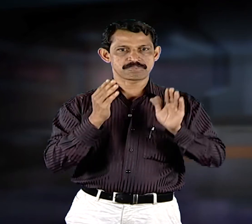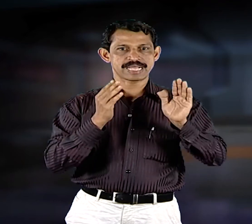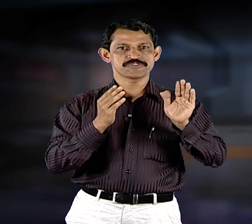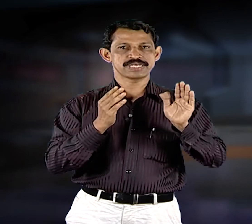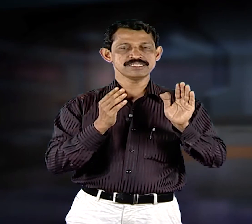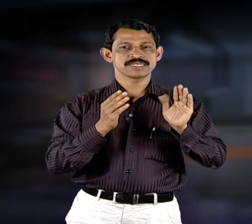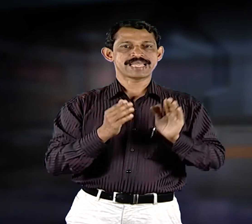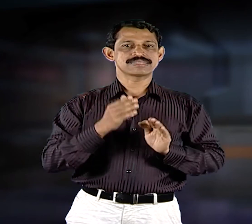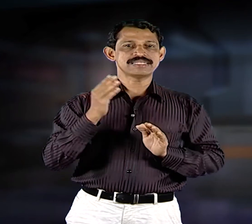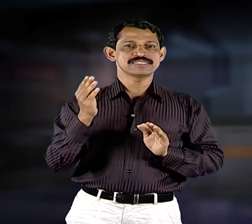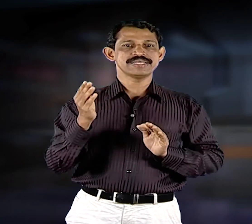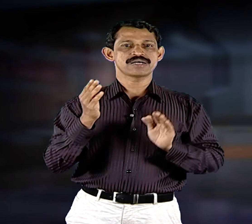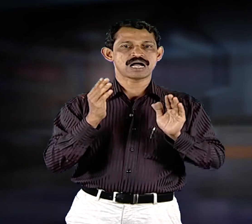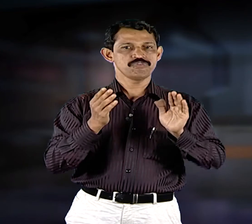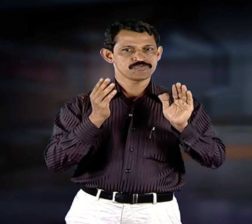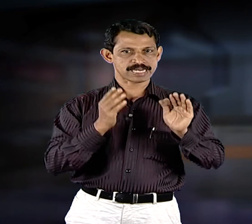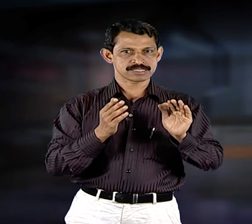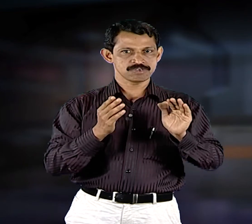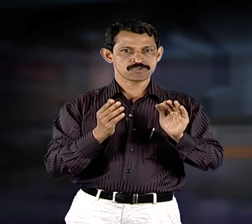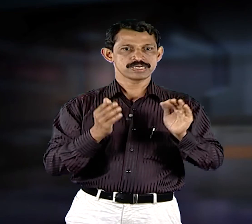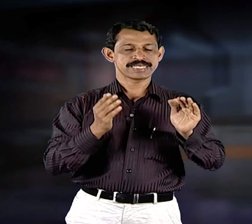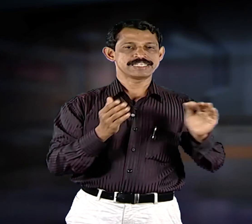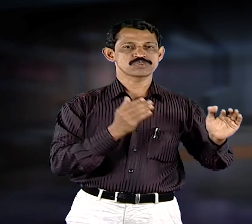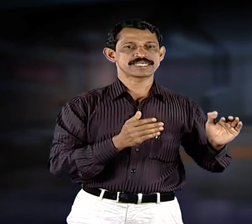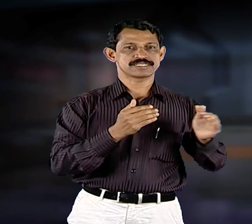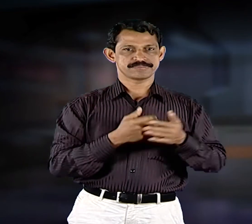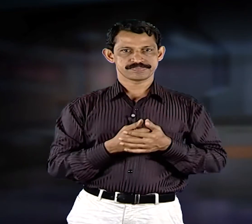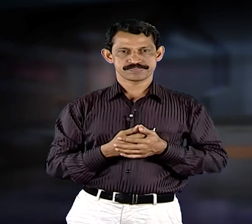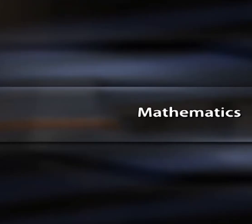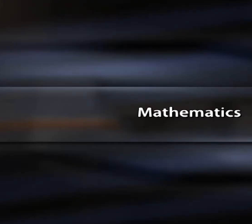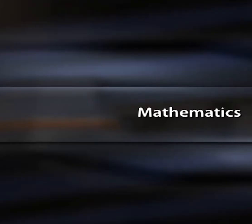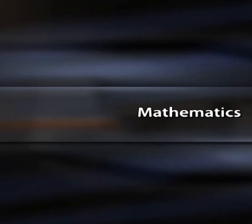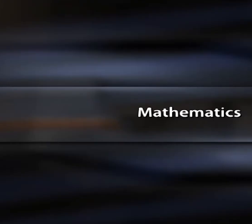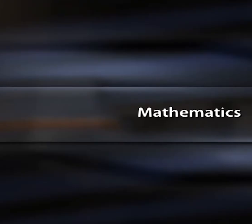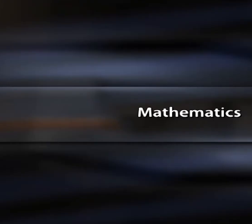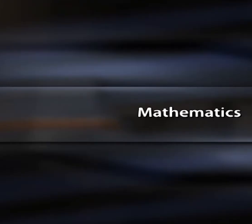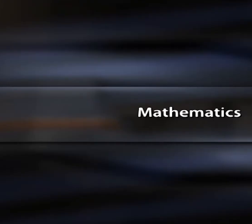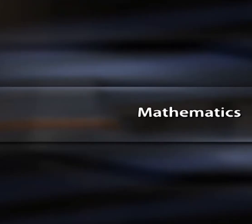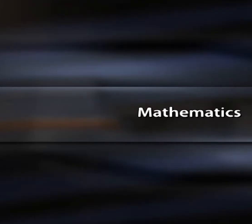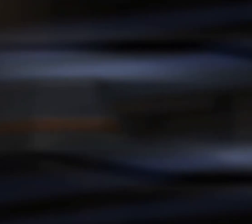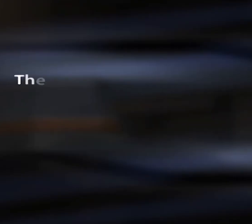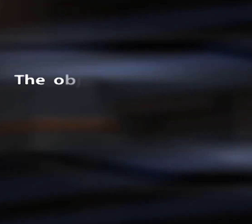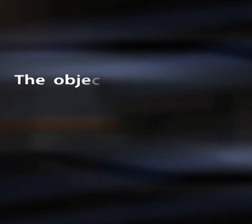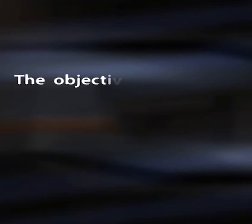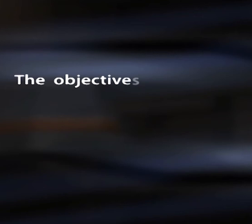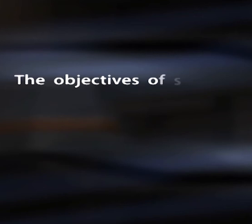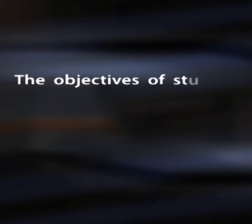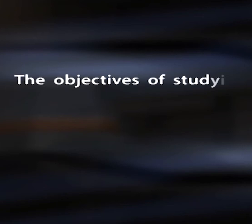blind faith, and that is a harmful factor for any society. Mathematics. The objectives of studying